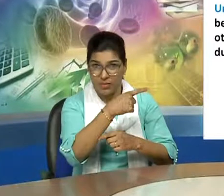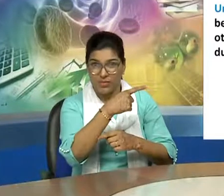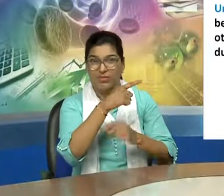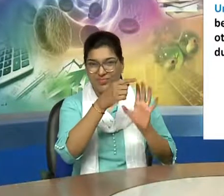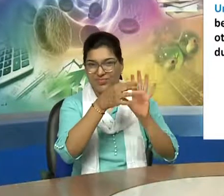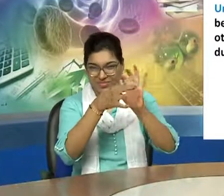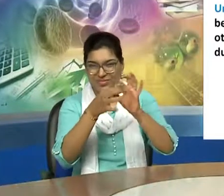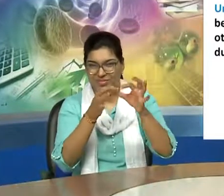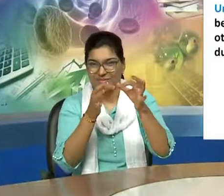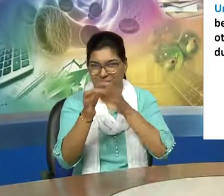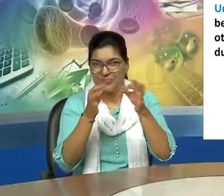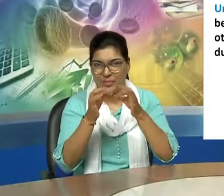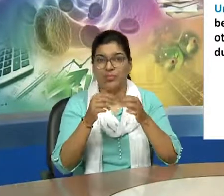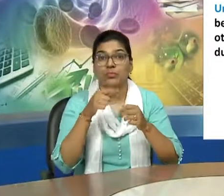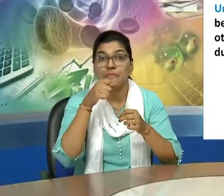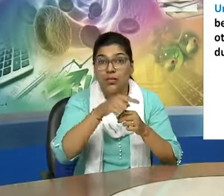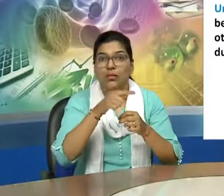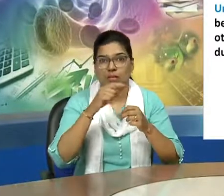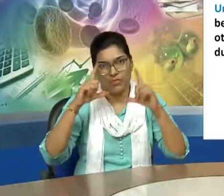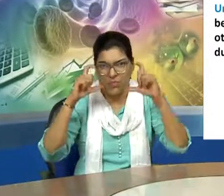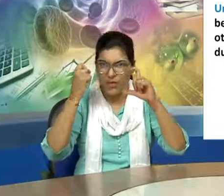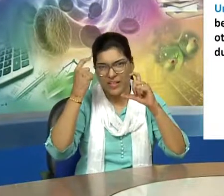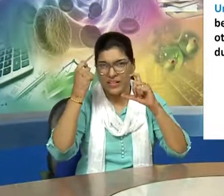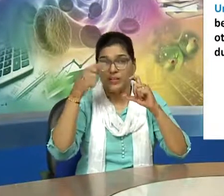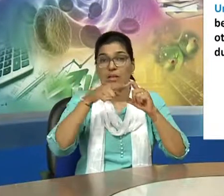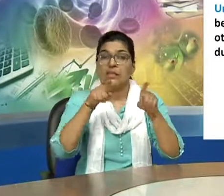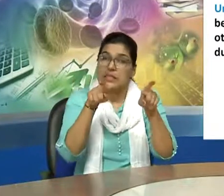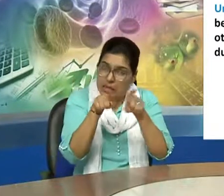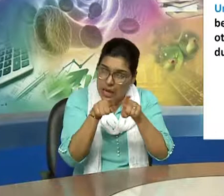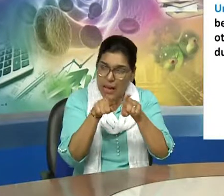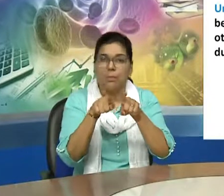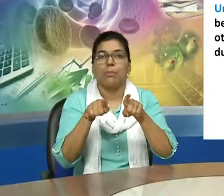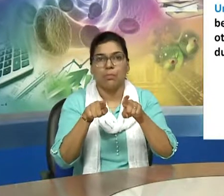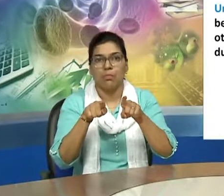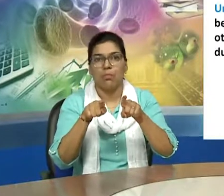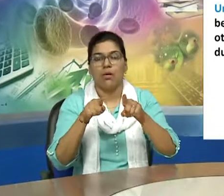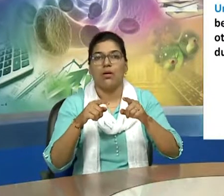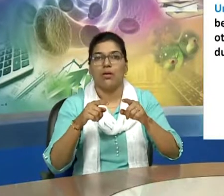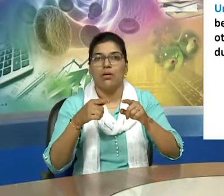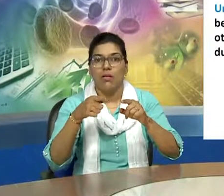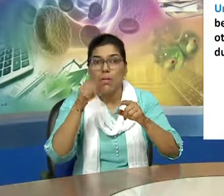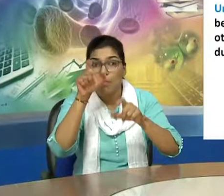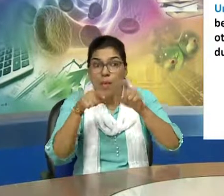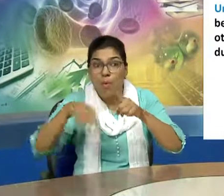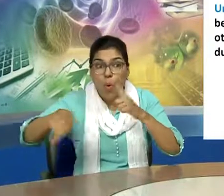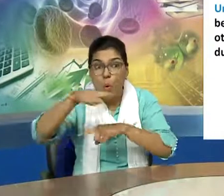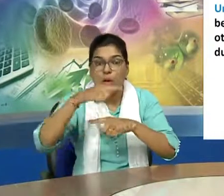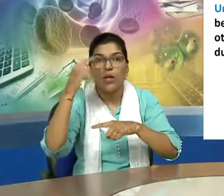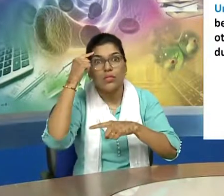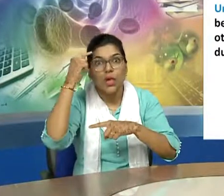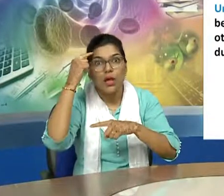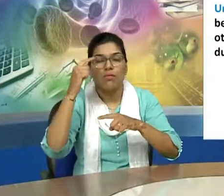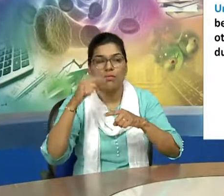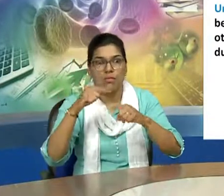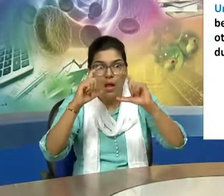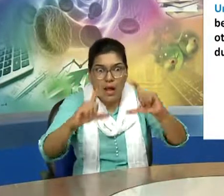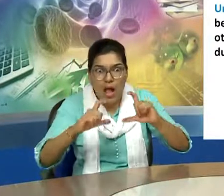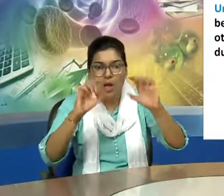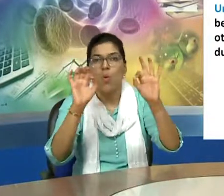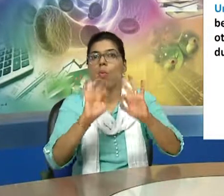As you have seen this image, you must have understood the meaning that we have to be